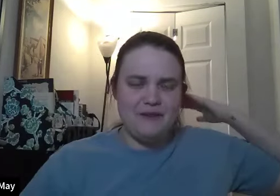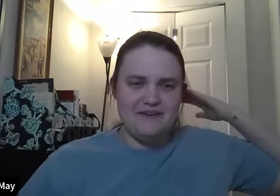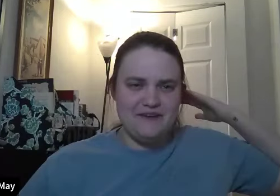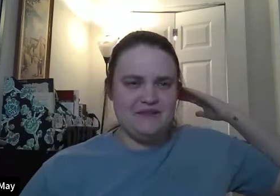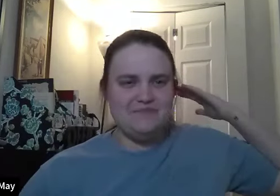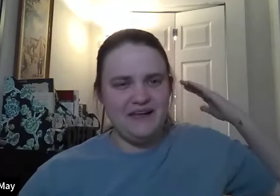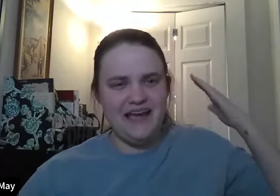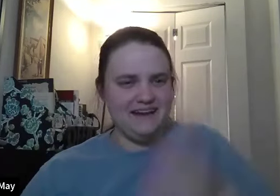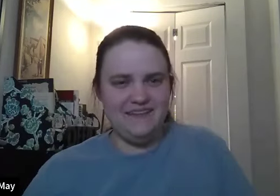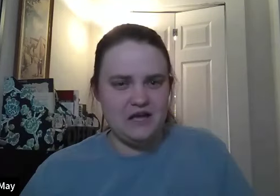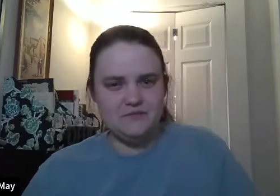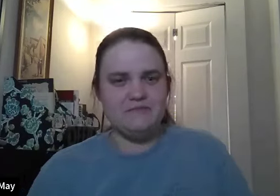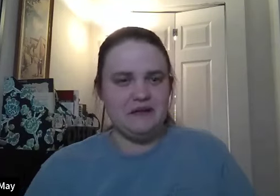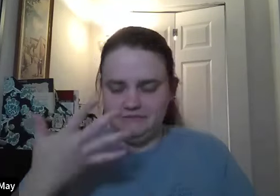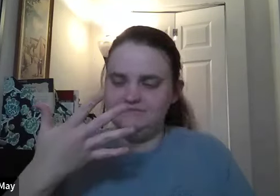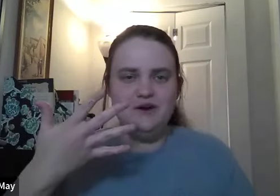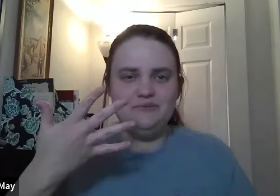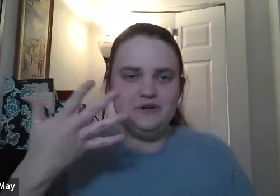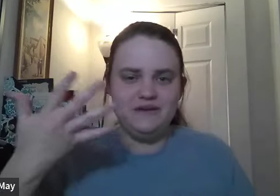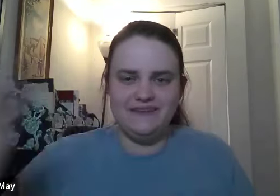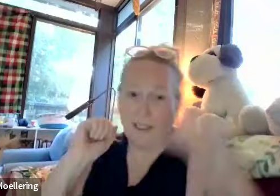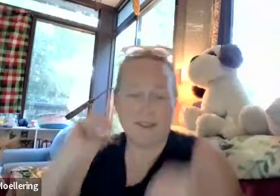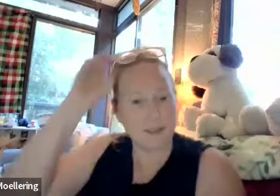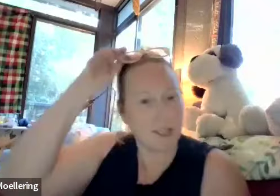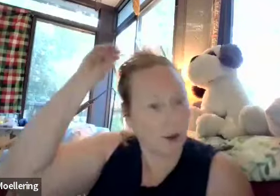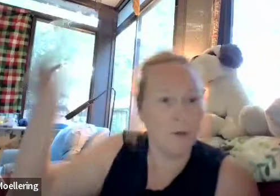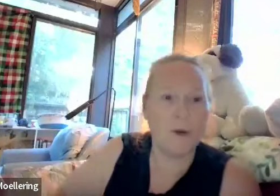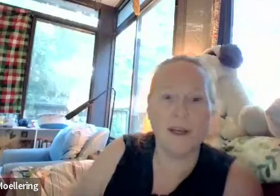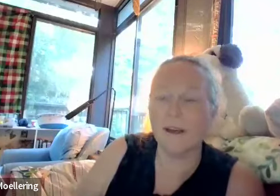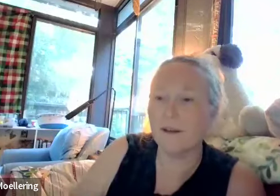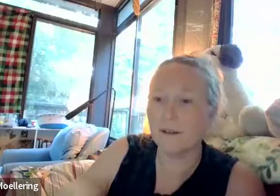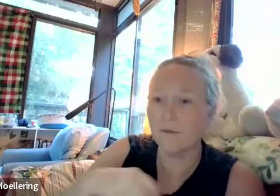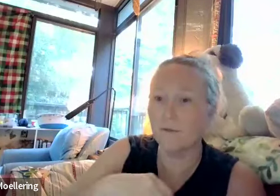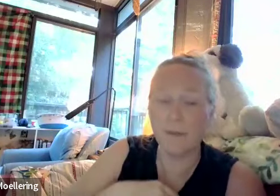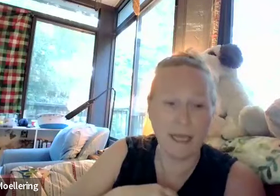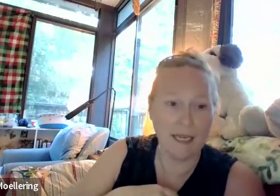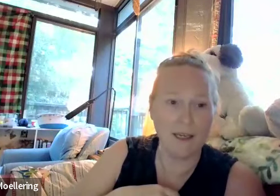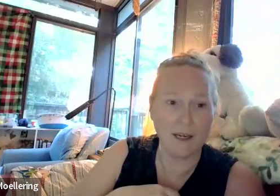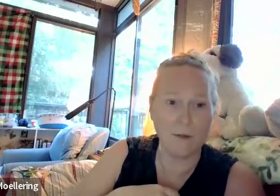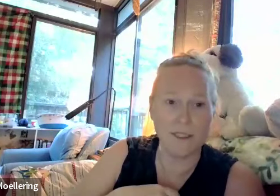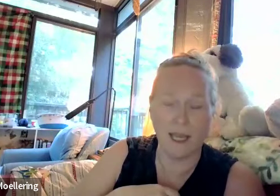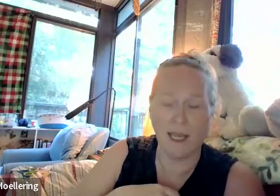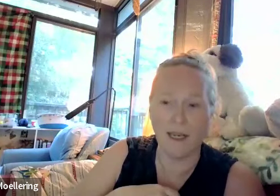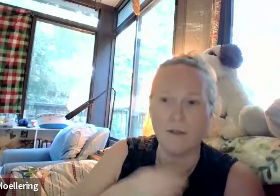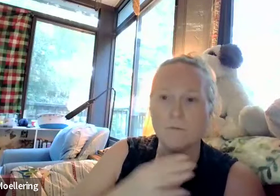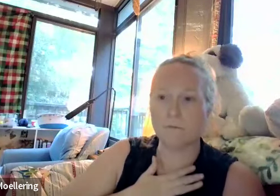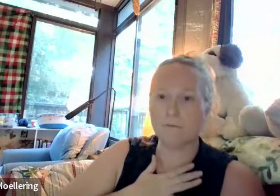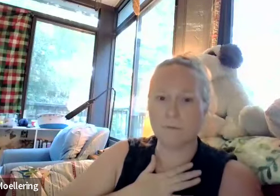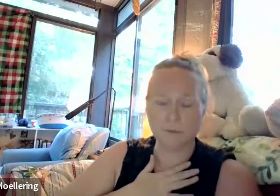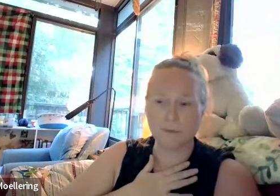my family, but like adding like husband, wife, I'm like, no. Okay, Jillian. So for me, I would say